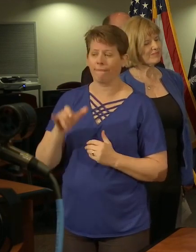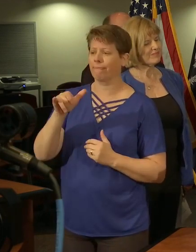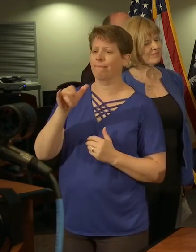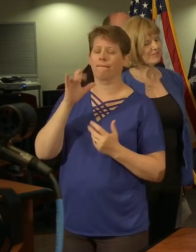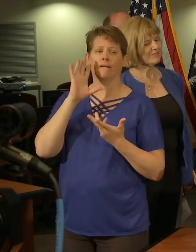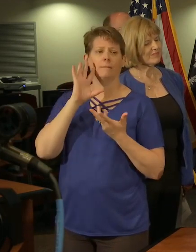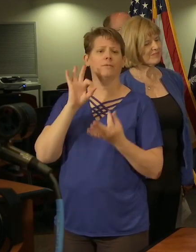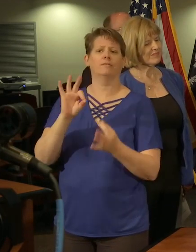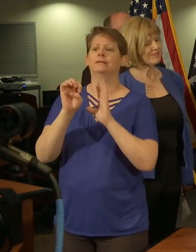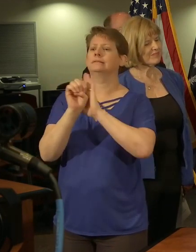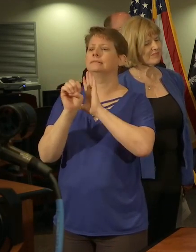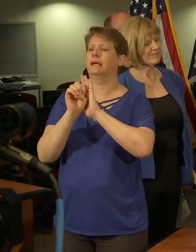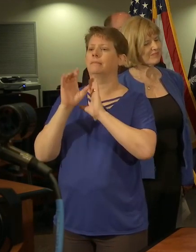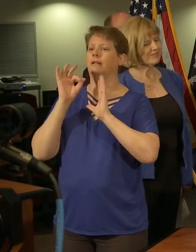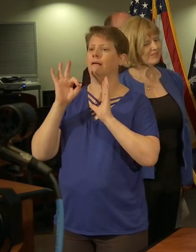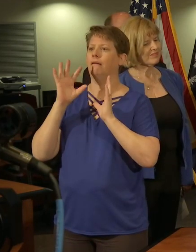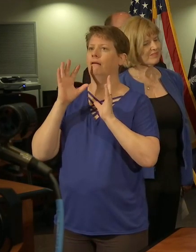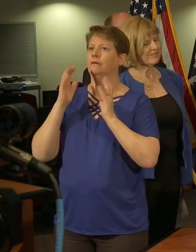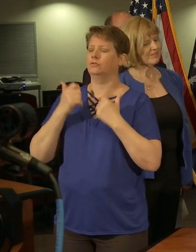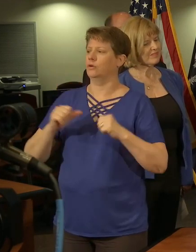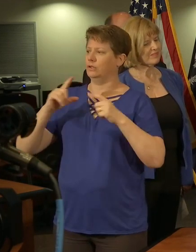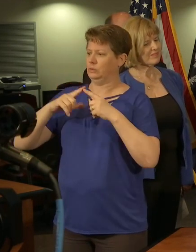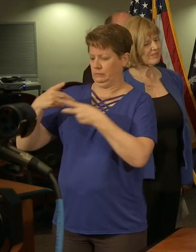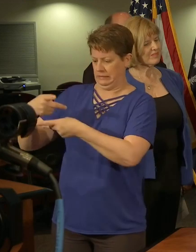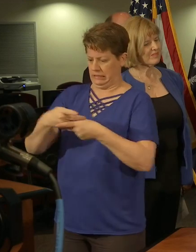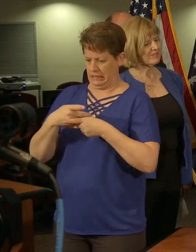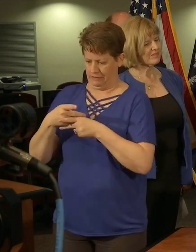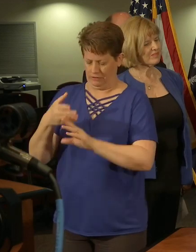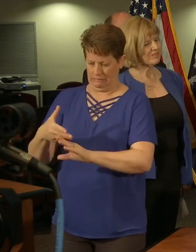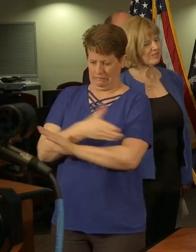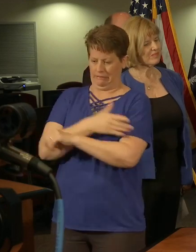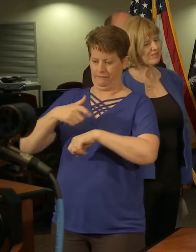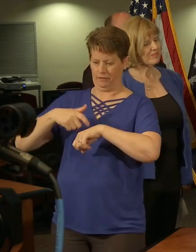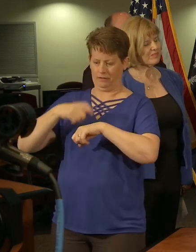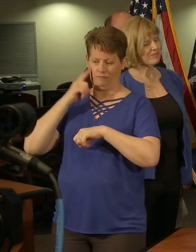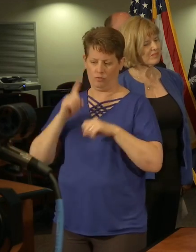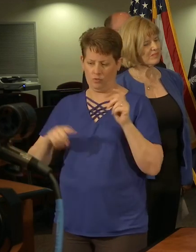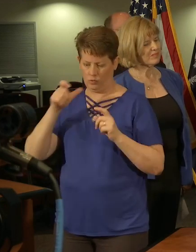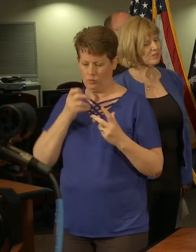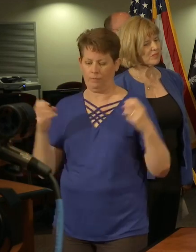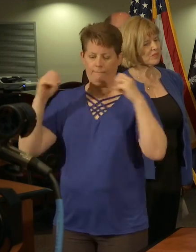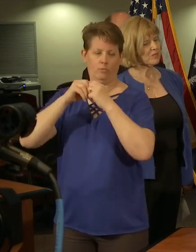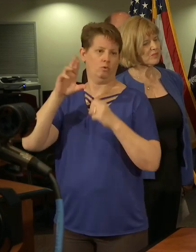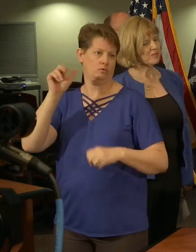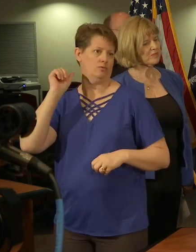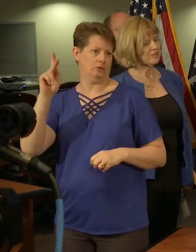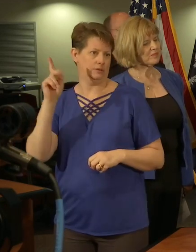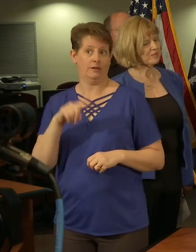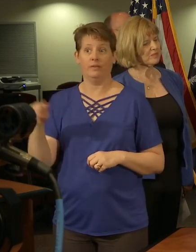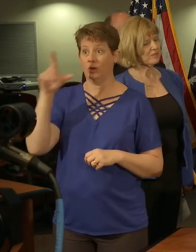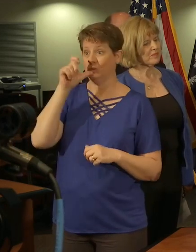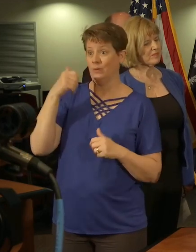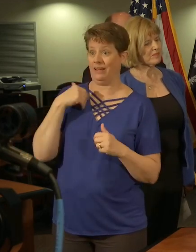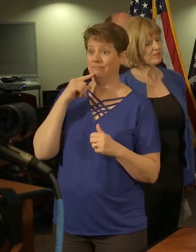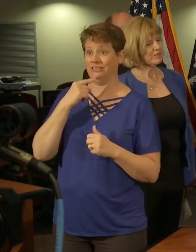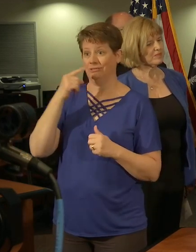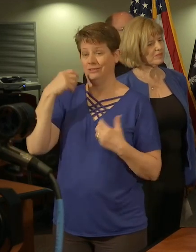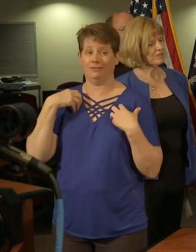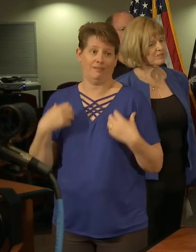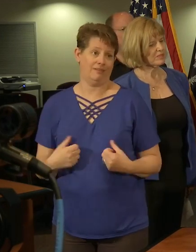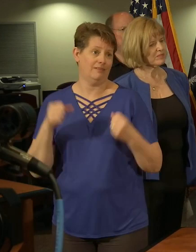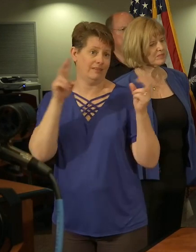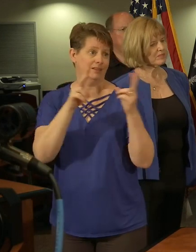of the importance of taking precautions to protect those at higher risk, like the elderly and people with serious underlying health